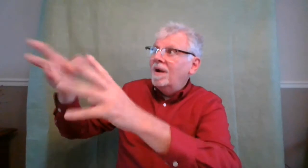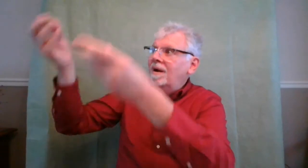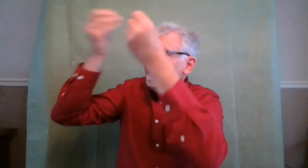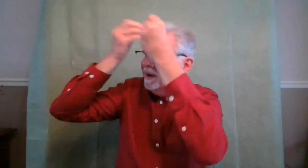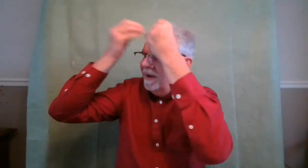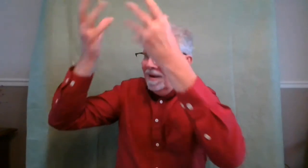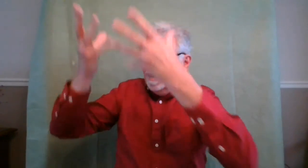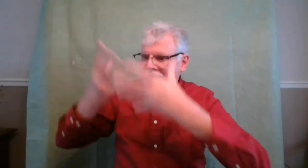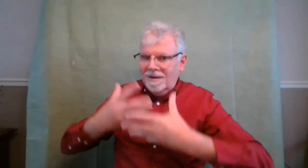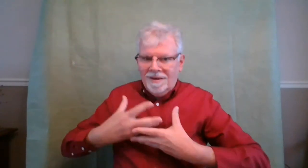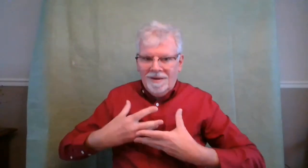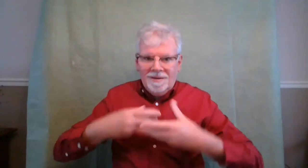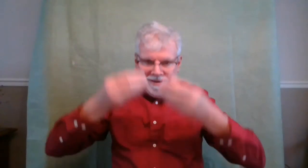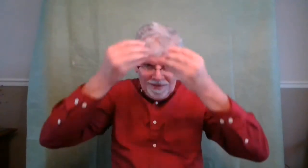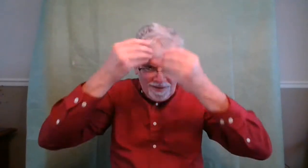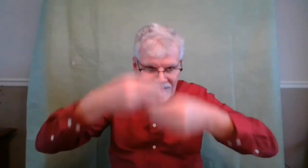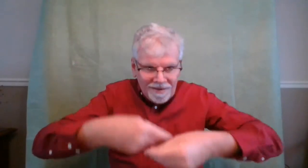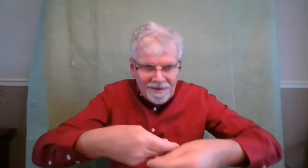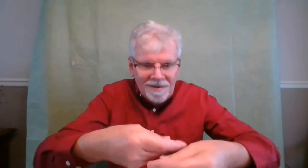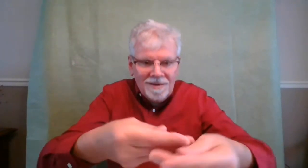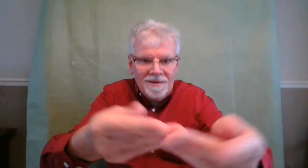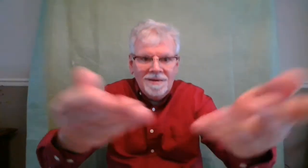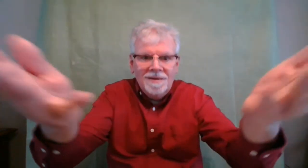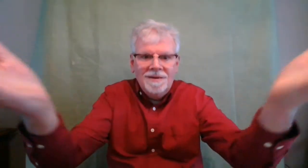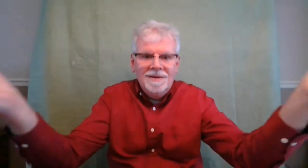The Word of the Lord.